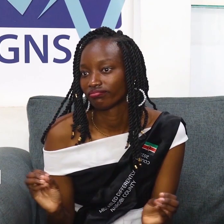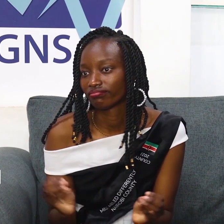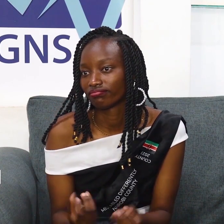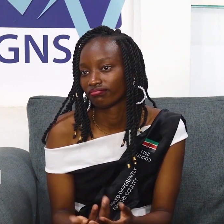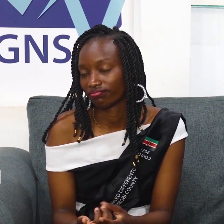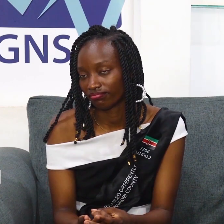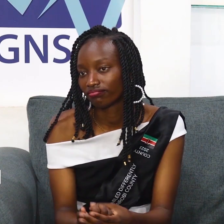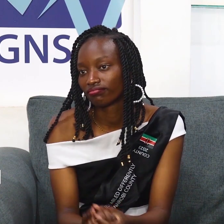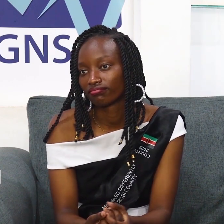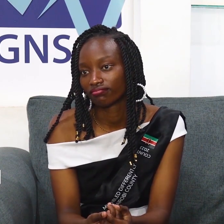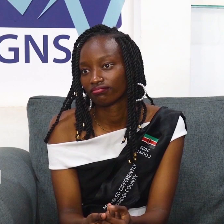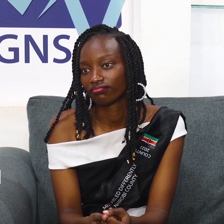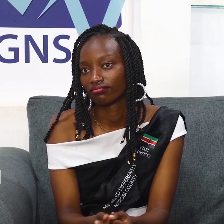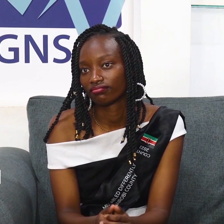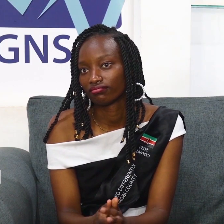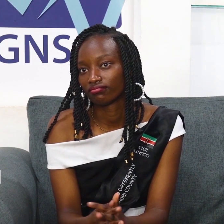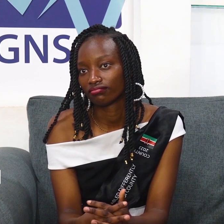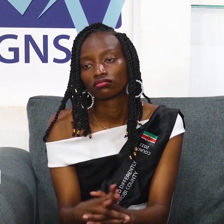I remember I was not happy with that situation.